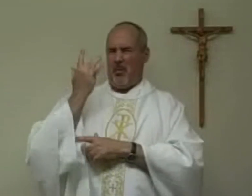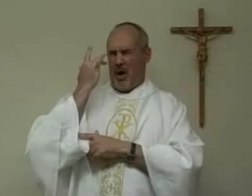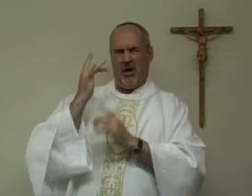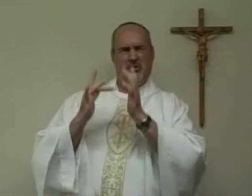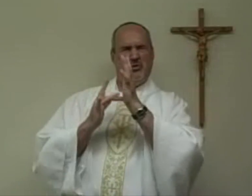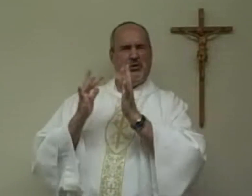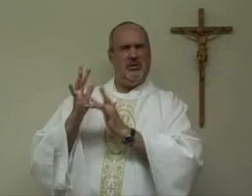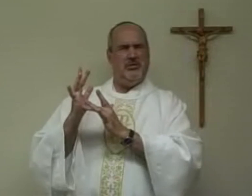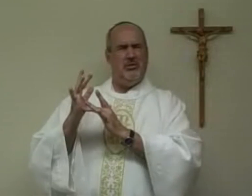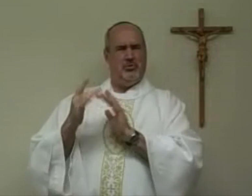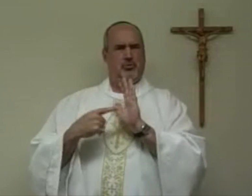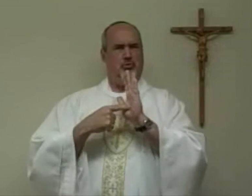transfiguration.